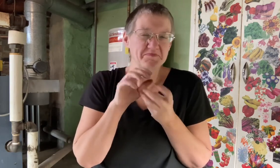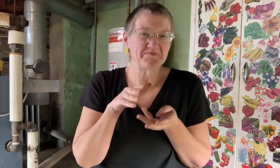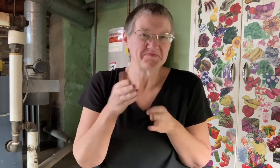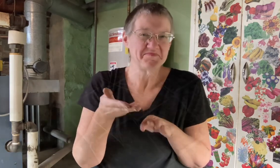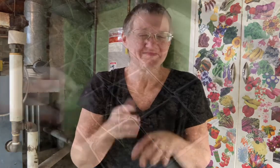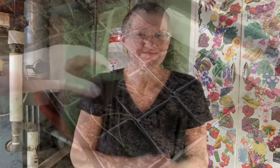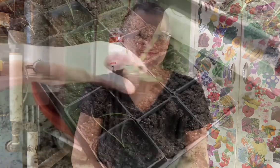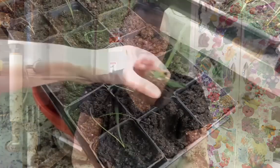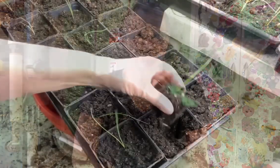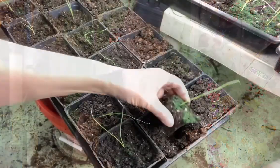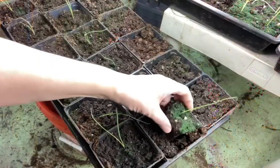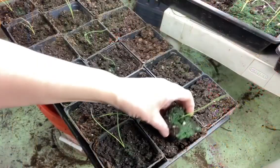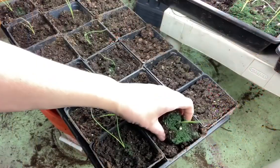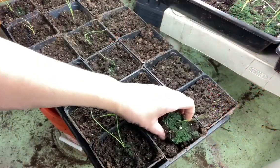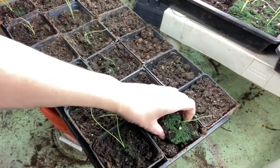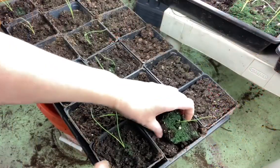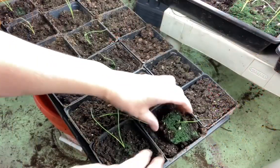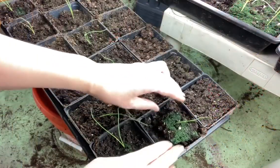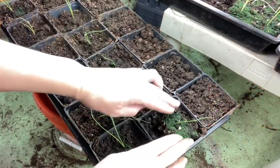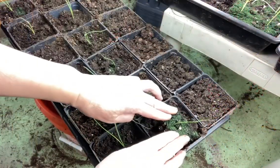kind of die off.